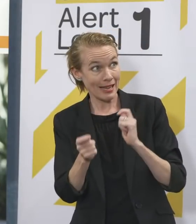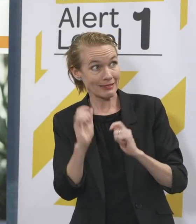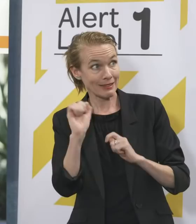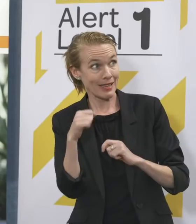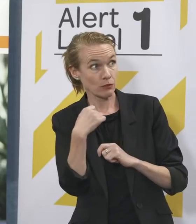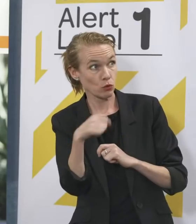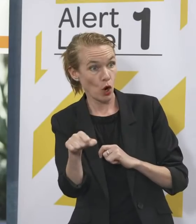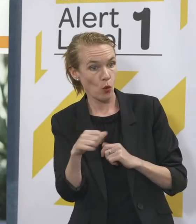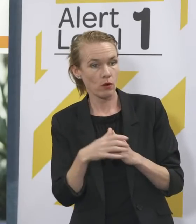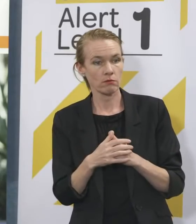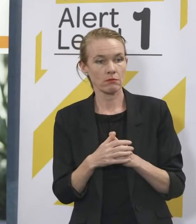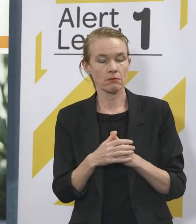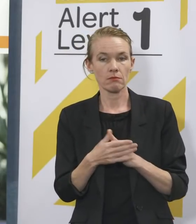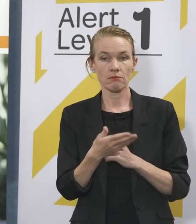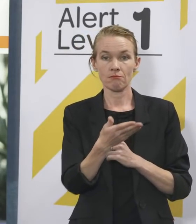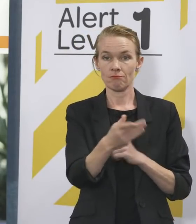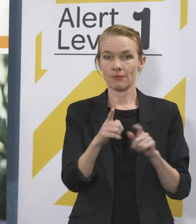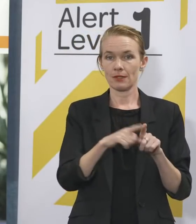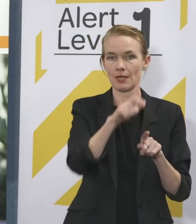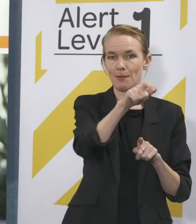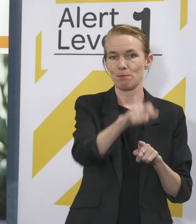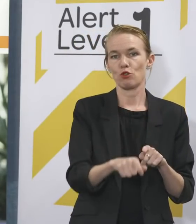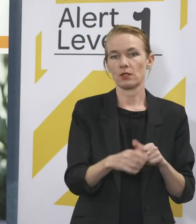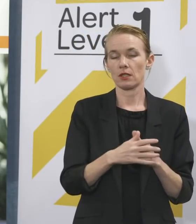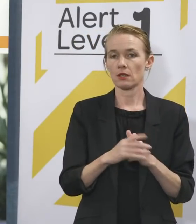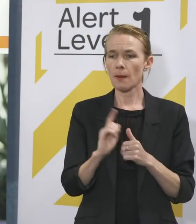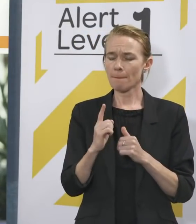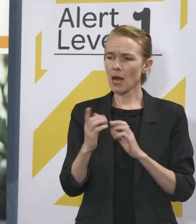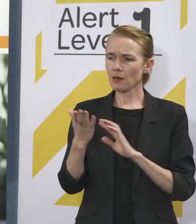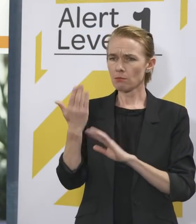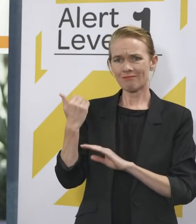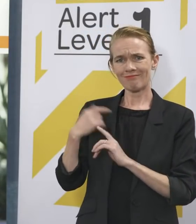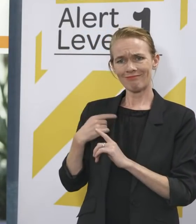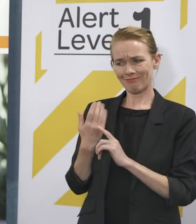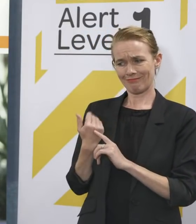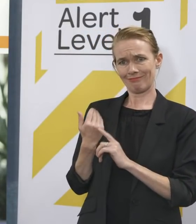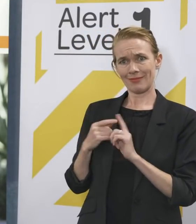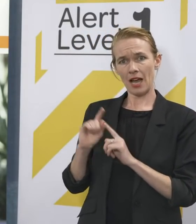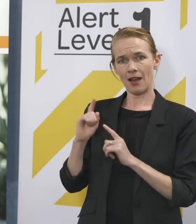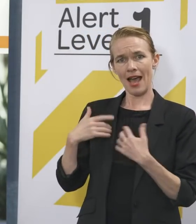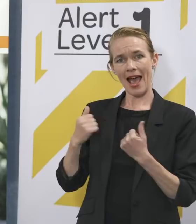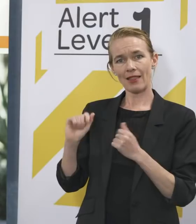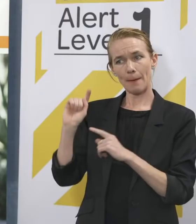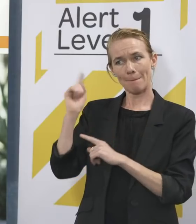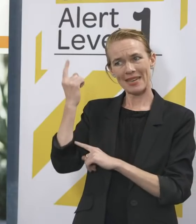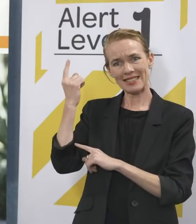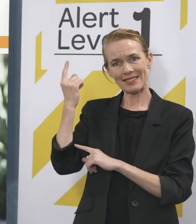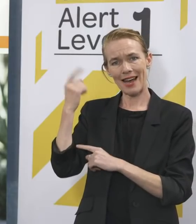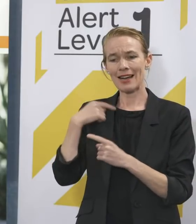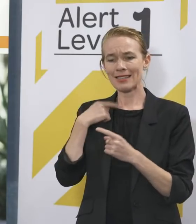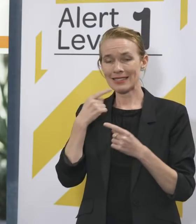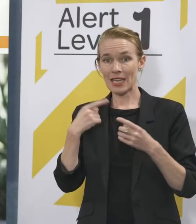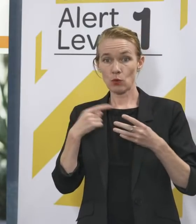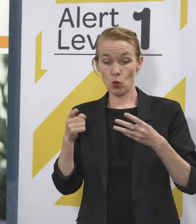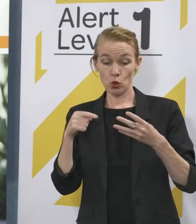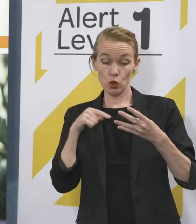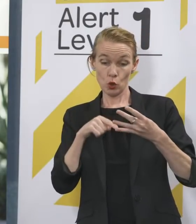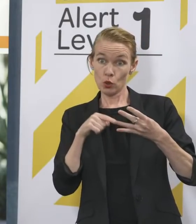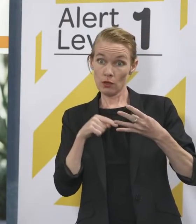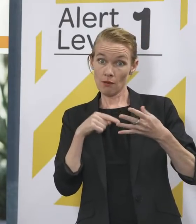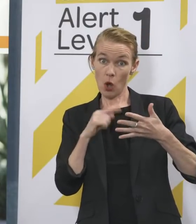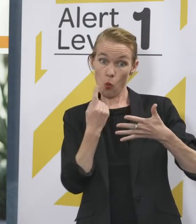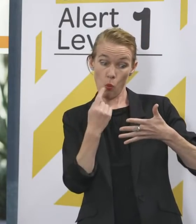the connection to travel was expressly stated in the Health Minister's response. You won't have to have a connection to travel. That was to be tested.